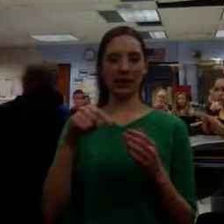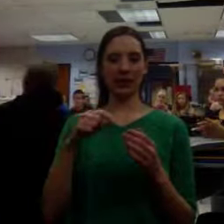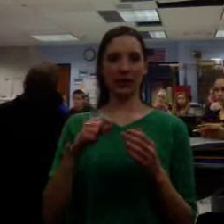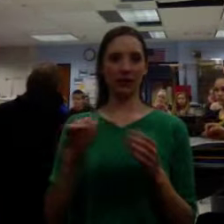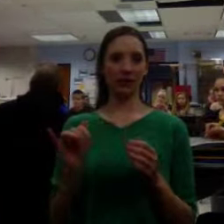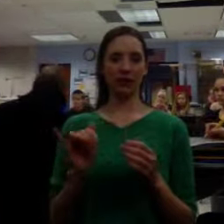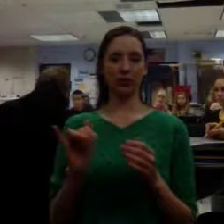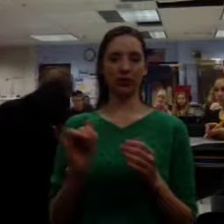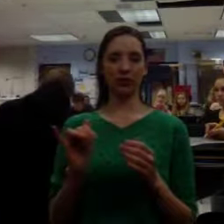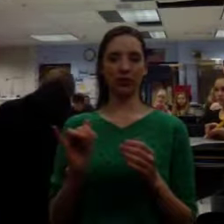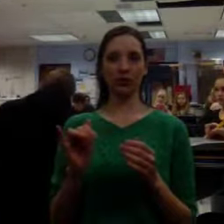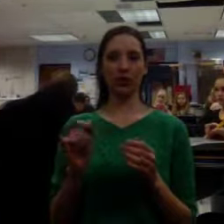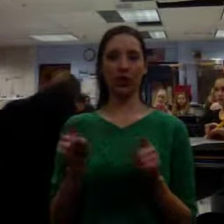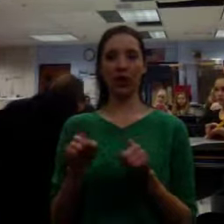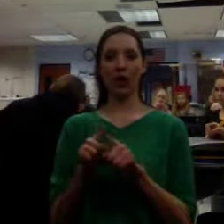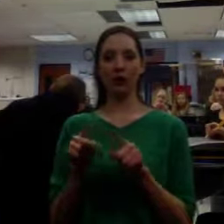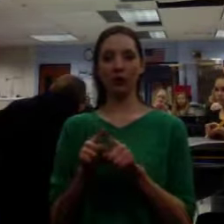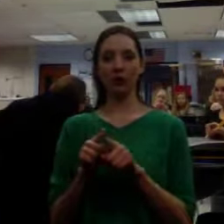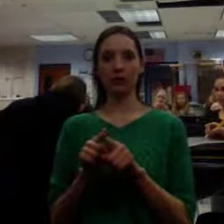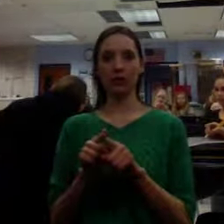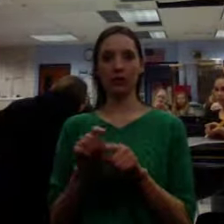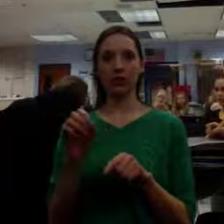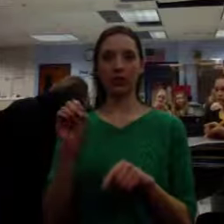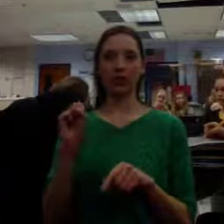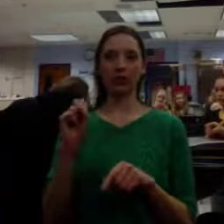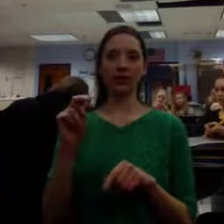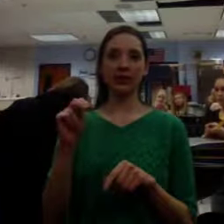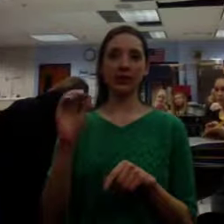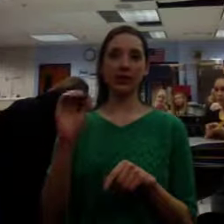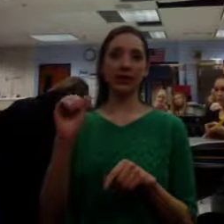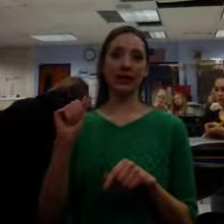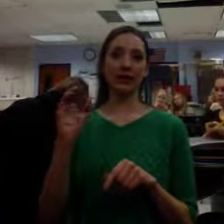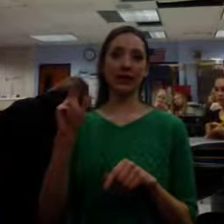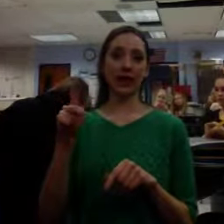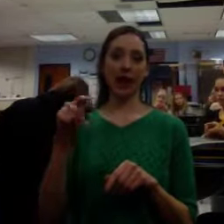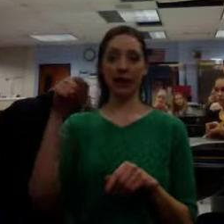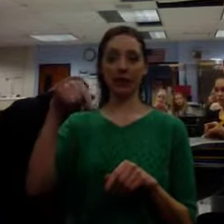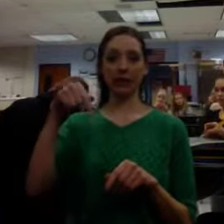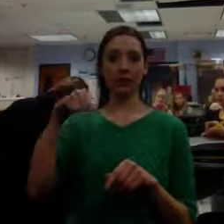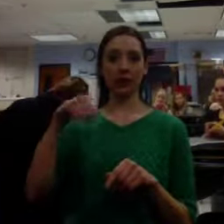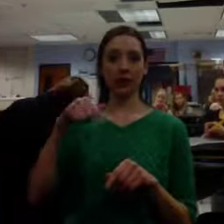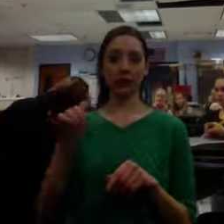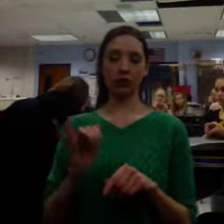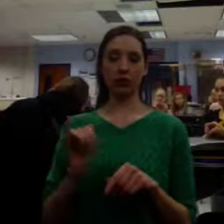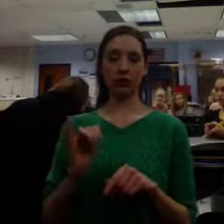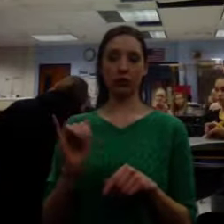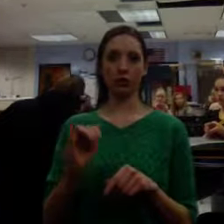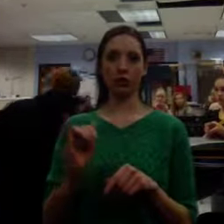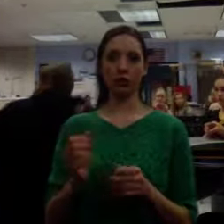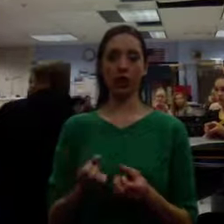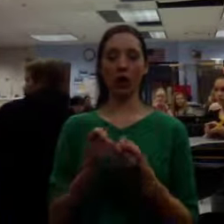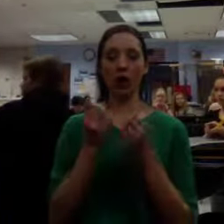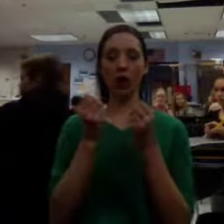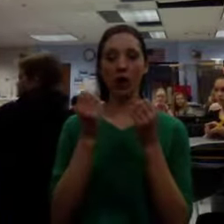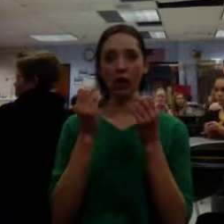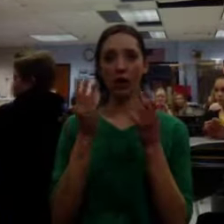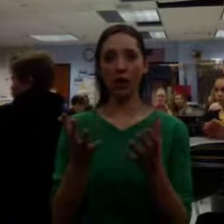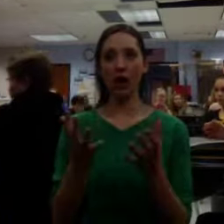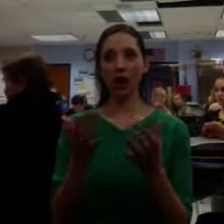and then that will be the end. We're done. So a lot of what you're doing is going to be out in the cafeteria.